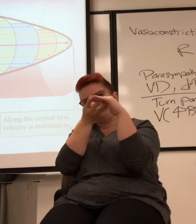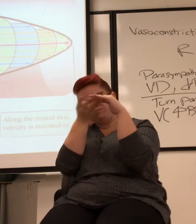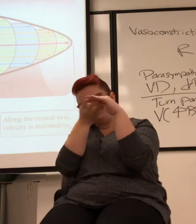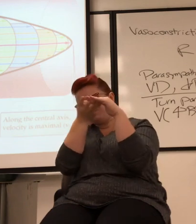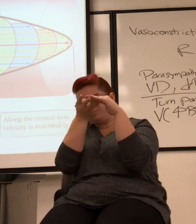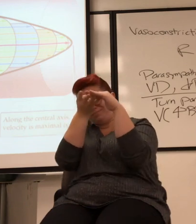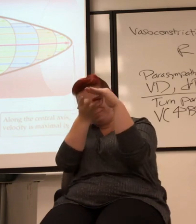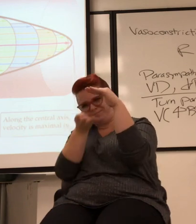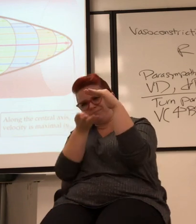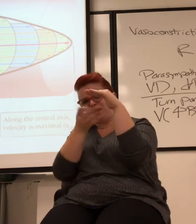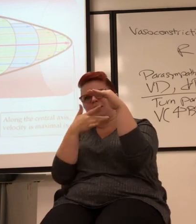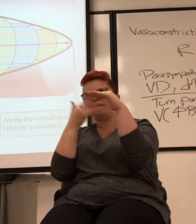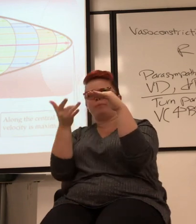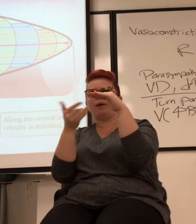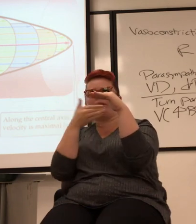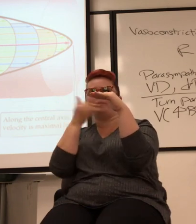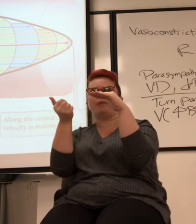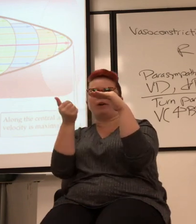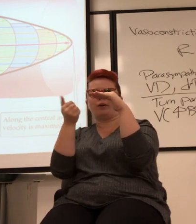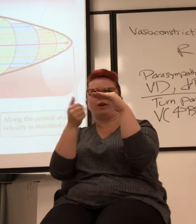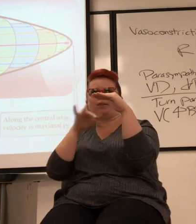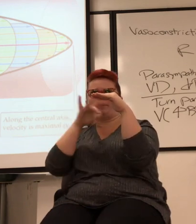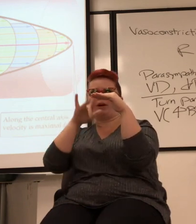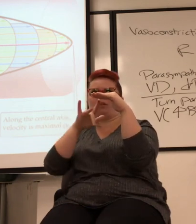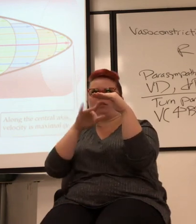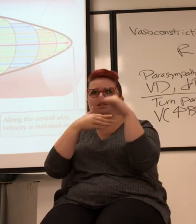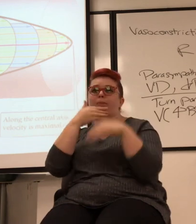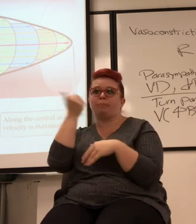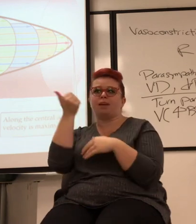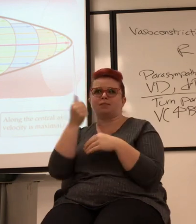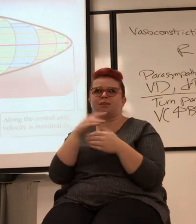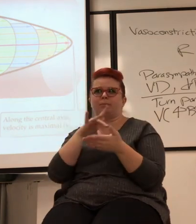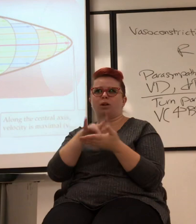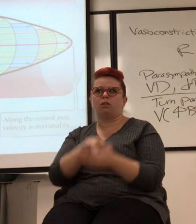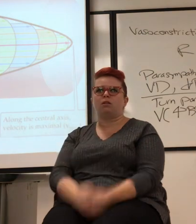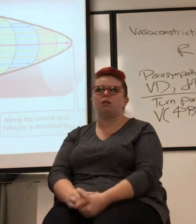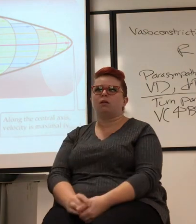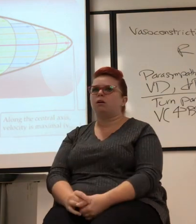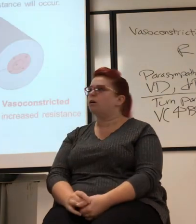these center layers. So that's why